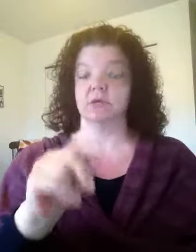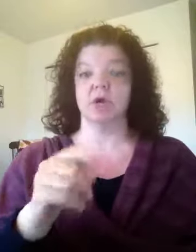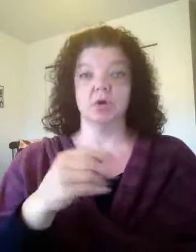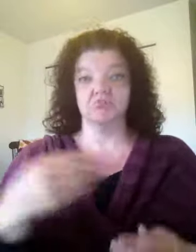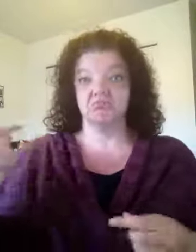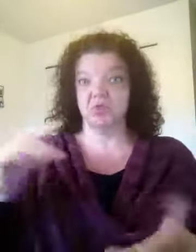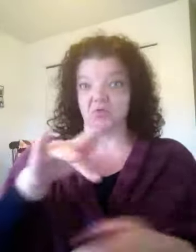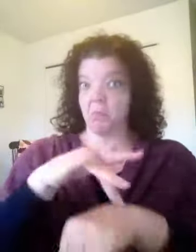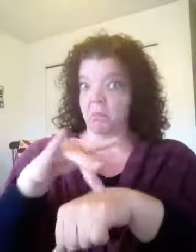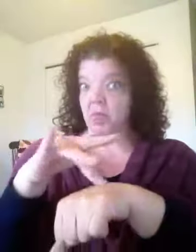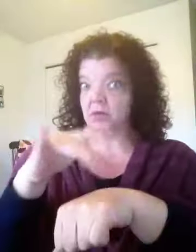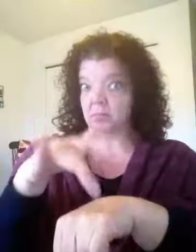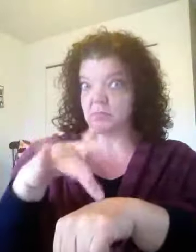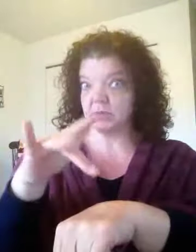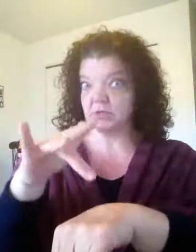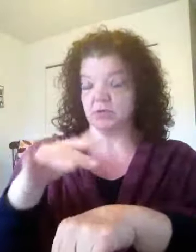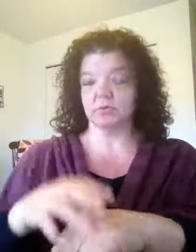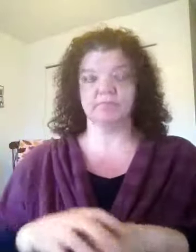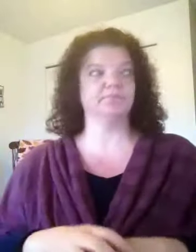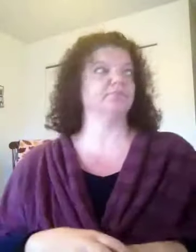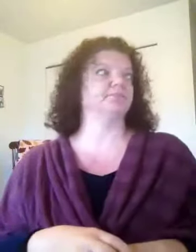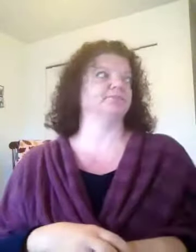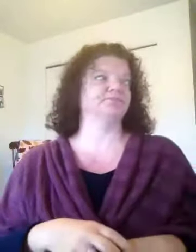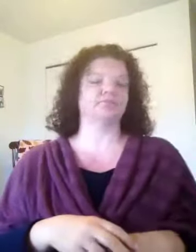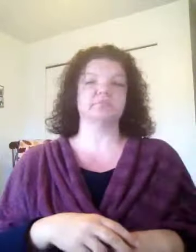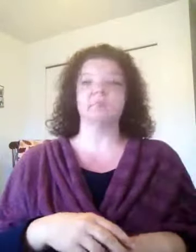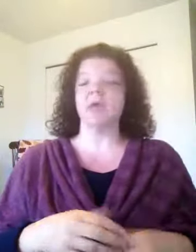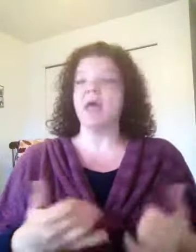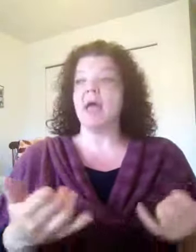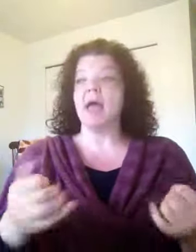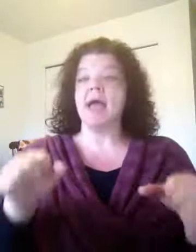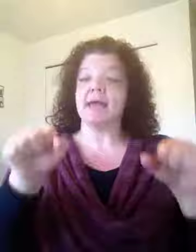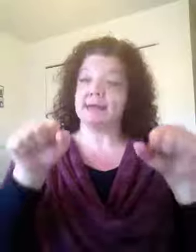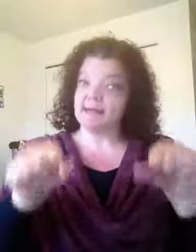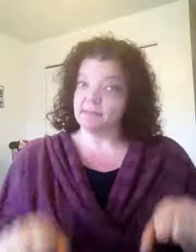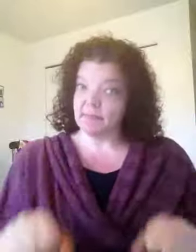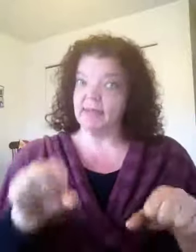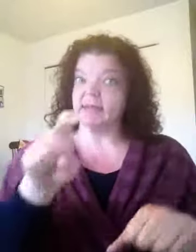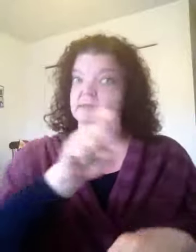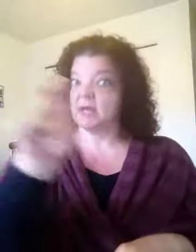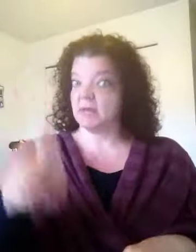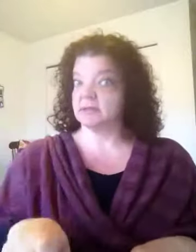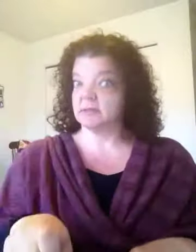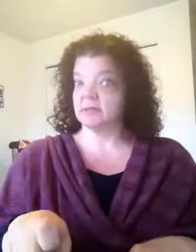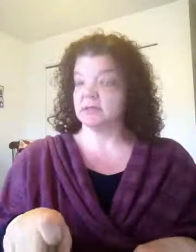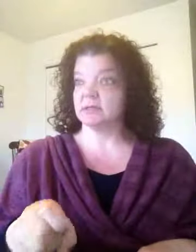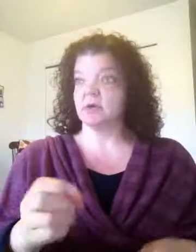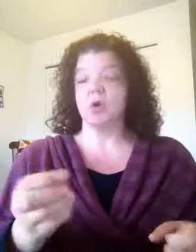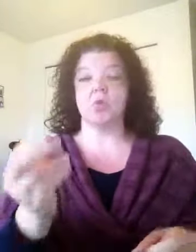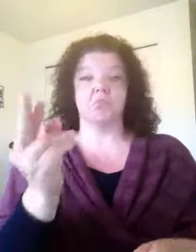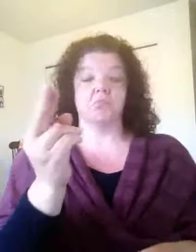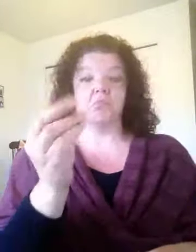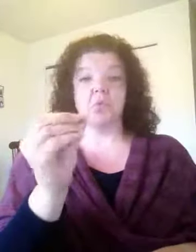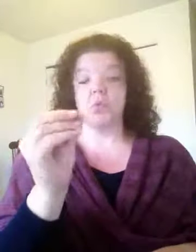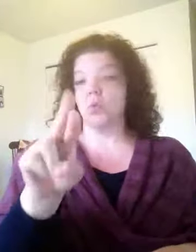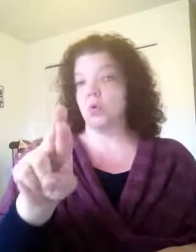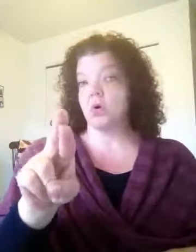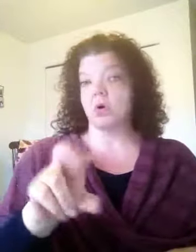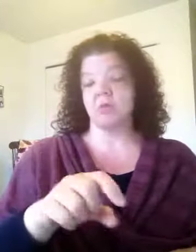traveled outside of the United States and you saw a landmark. Okay? What I want you to do is we're going to go back and forth just like we've done